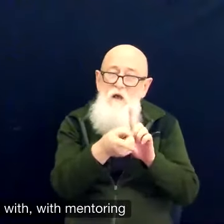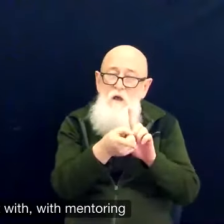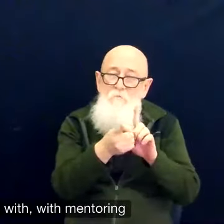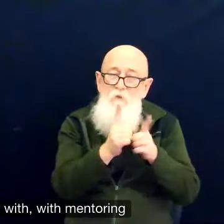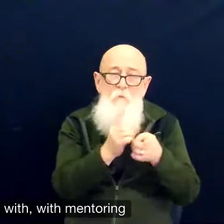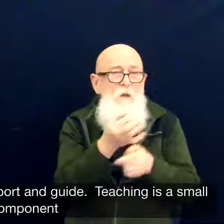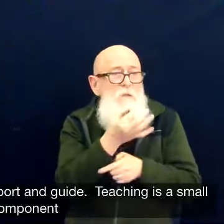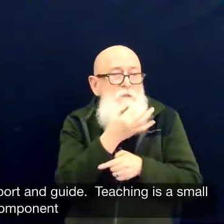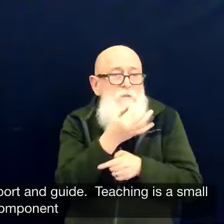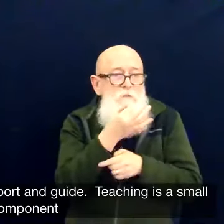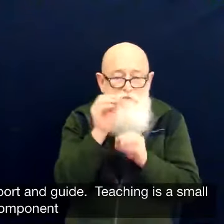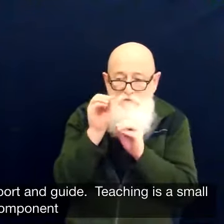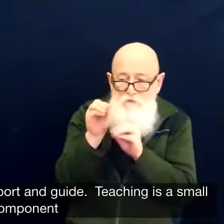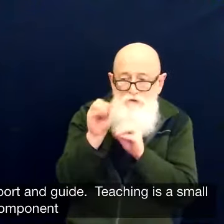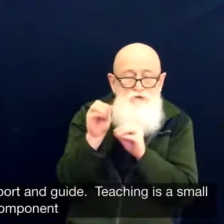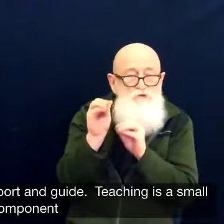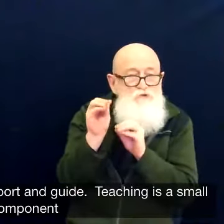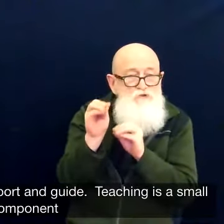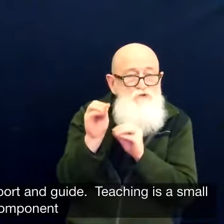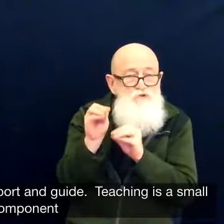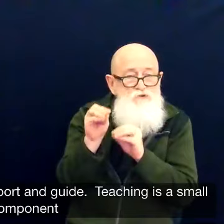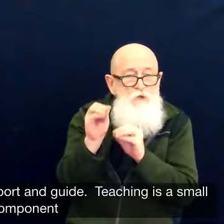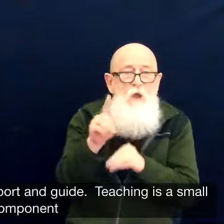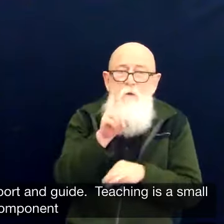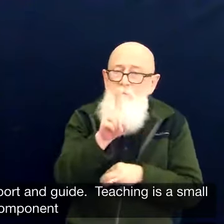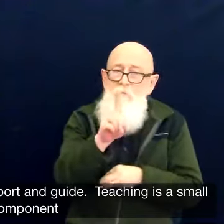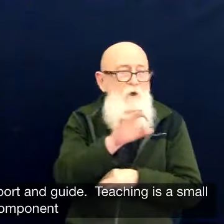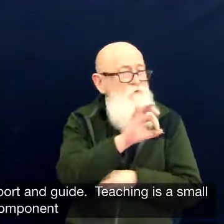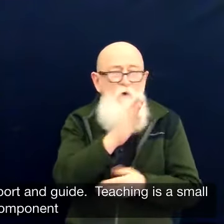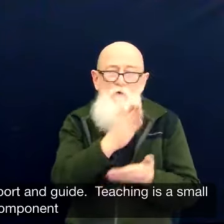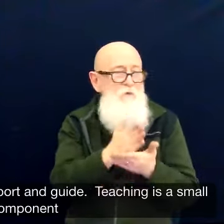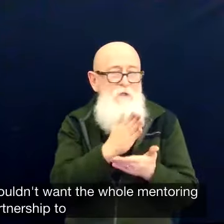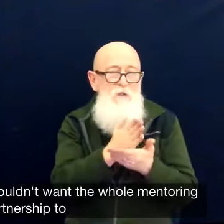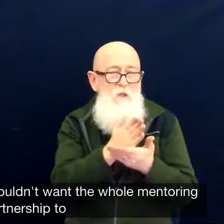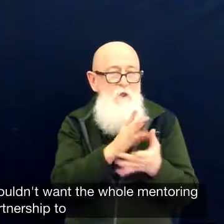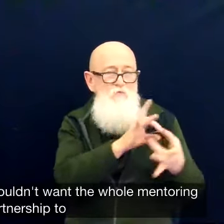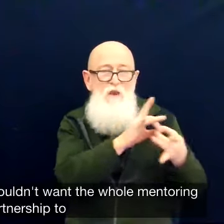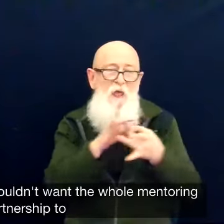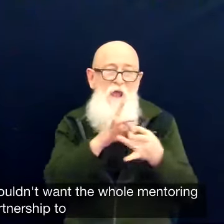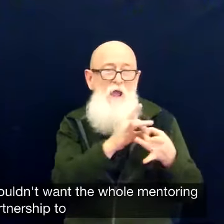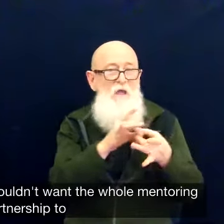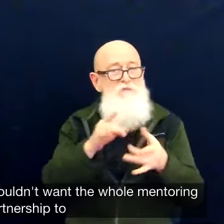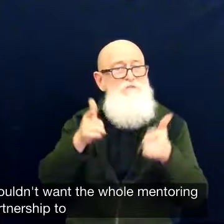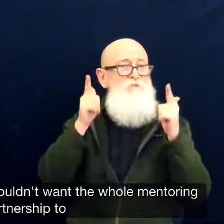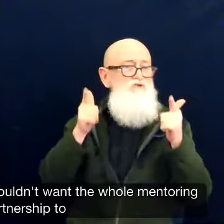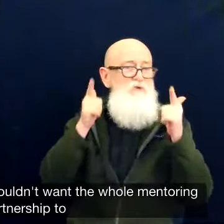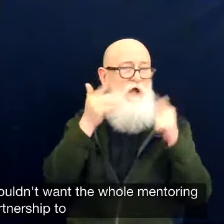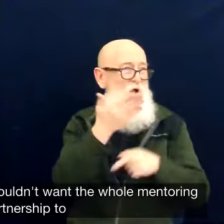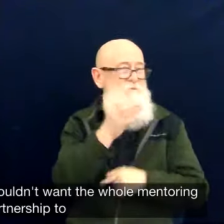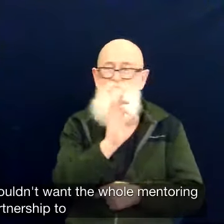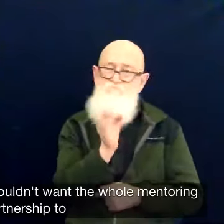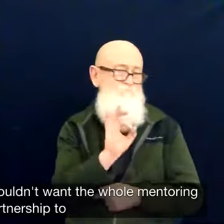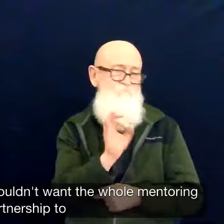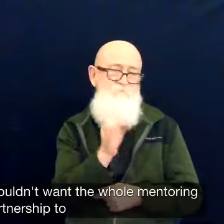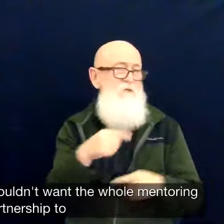you wouldn't want the whole mentoring partnership to be about teaching. Teaching is a different role